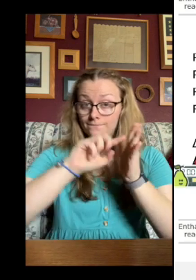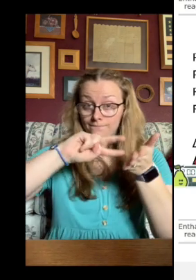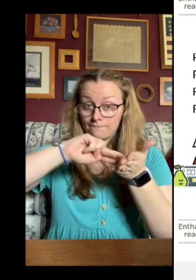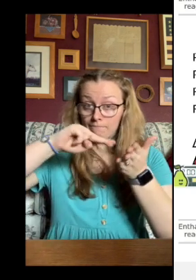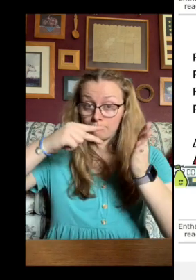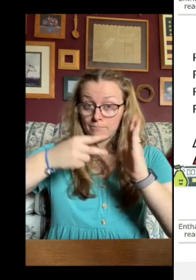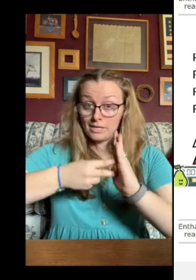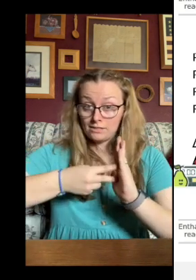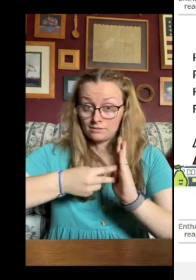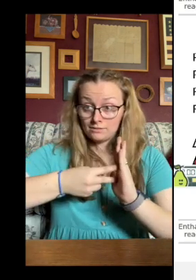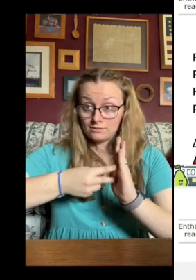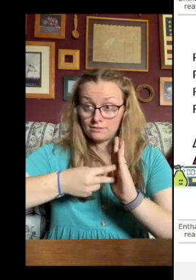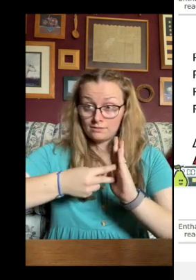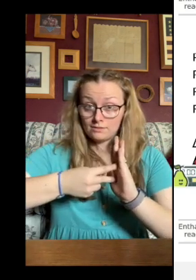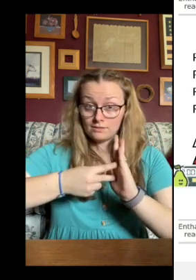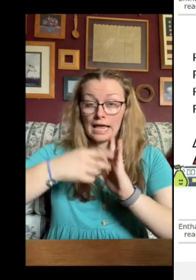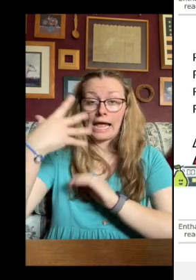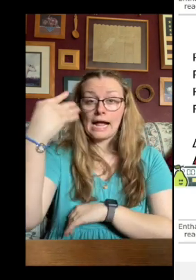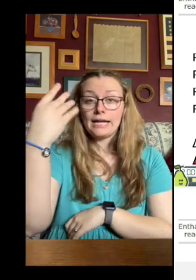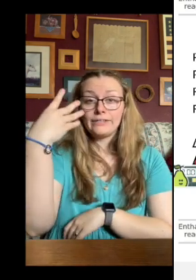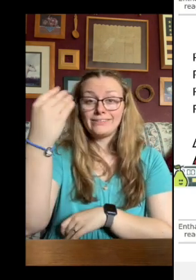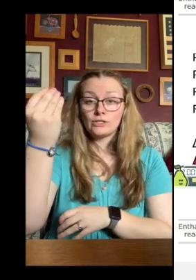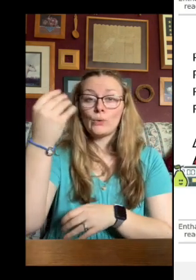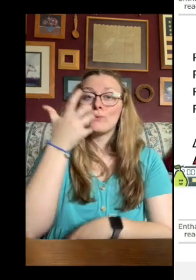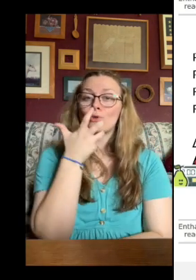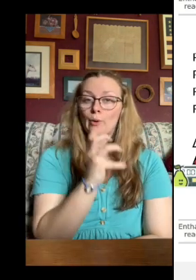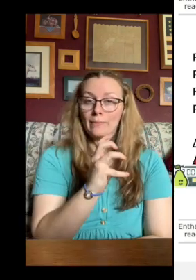it's exothermic. It lost energy.